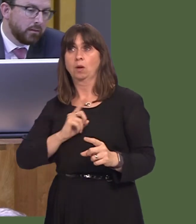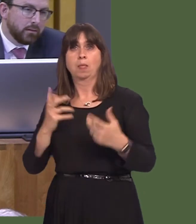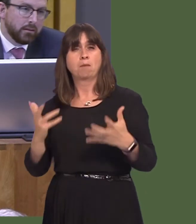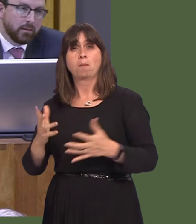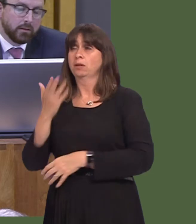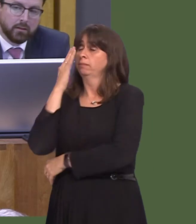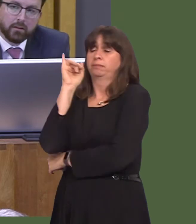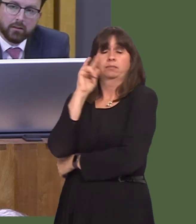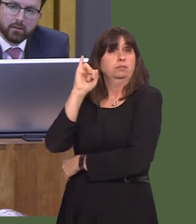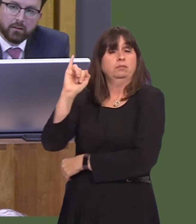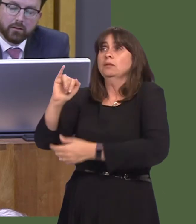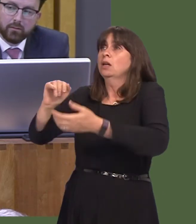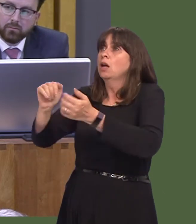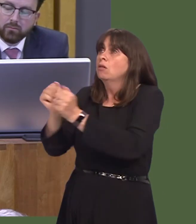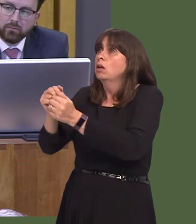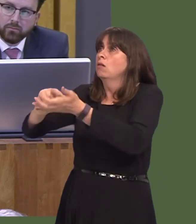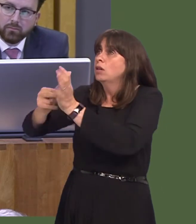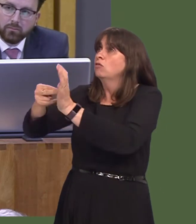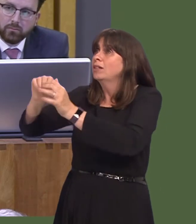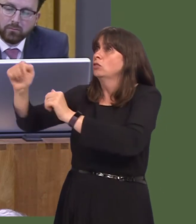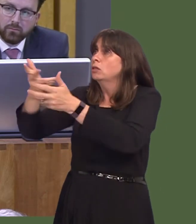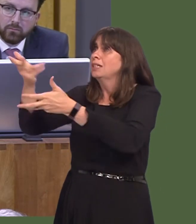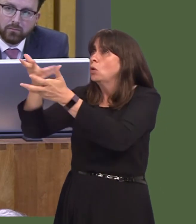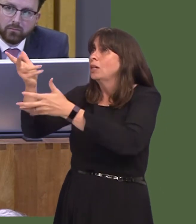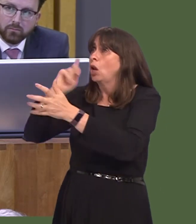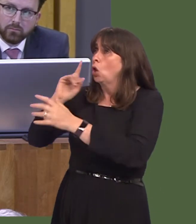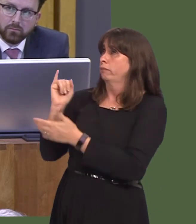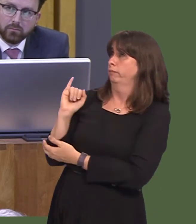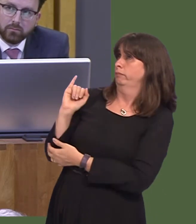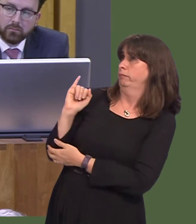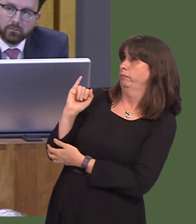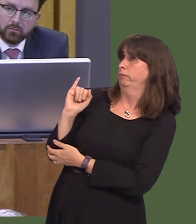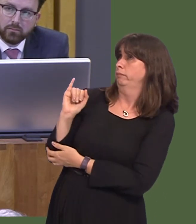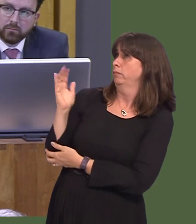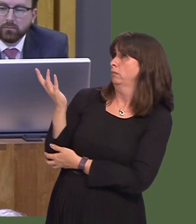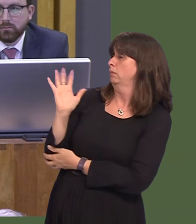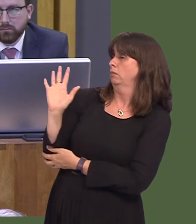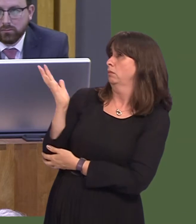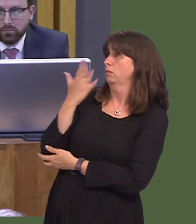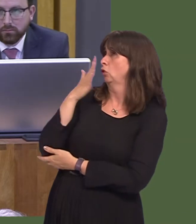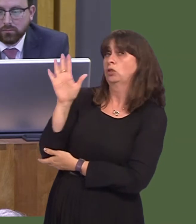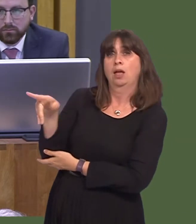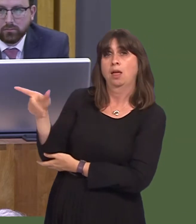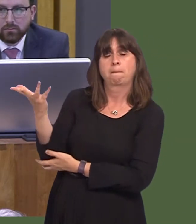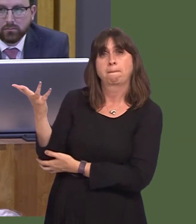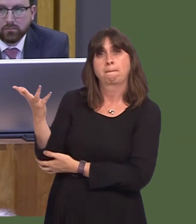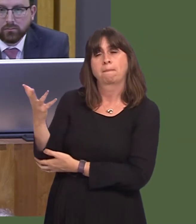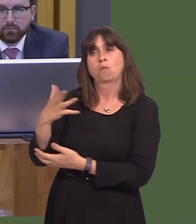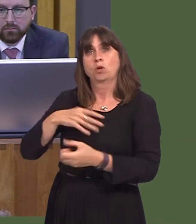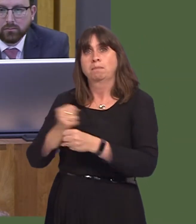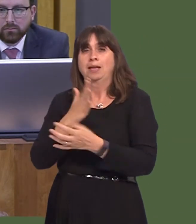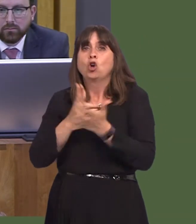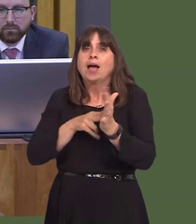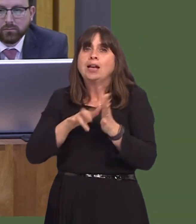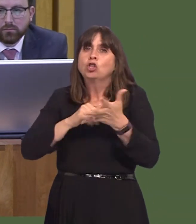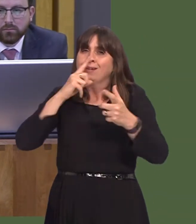more shambolic by the minute, what assurances can you offer that we will not encounter disruption to key services